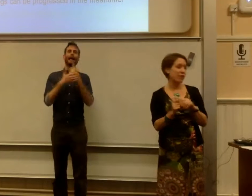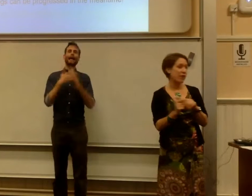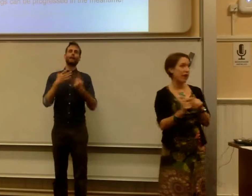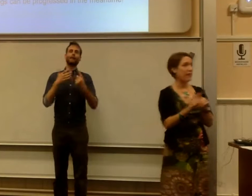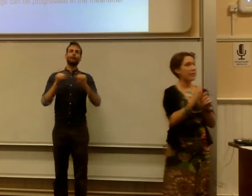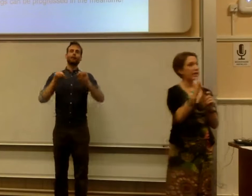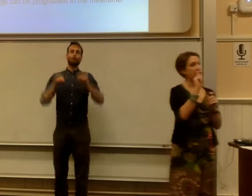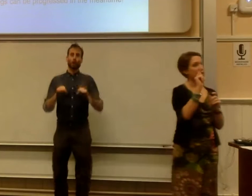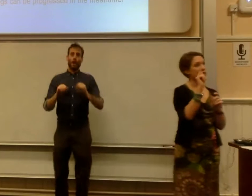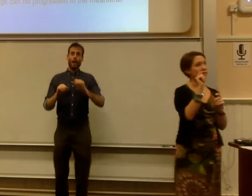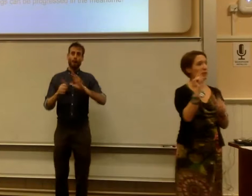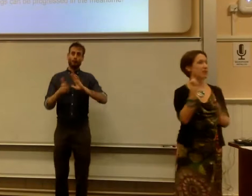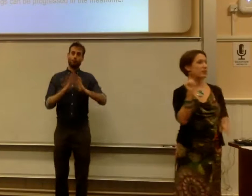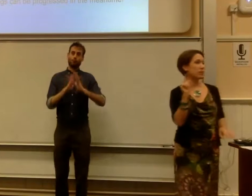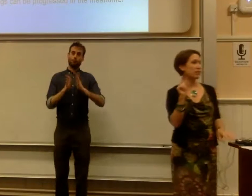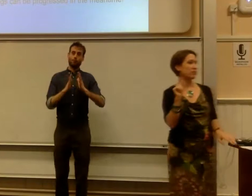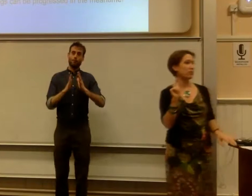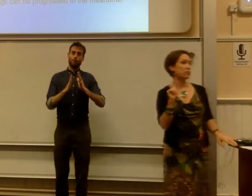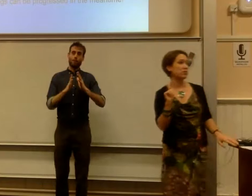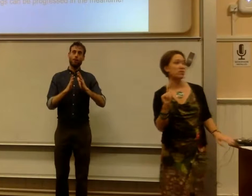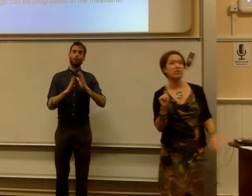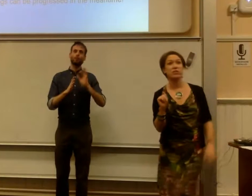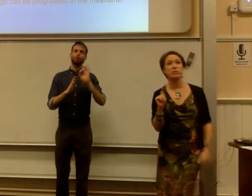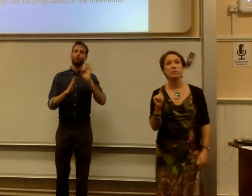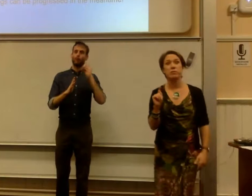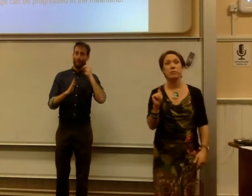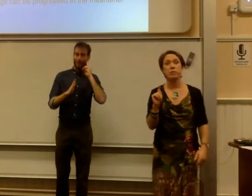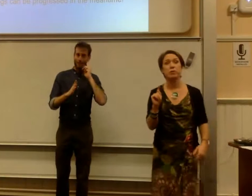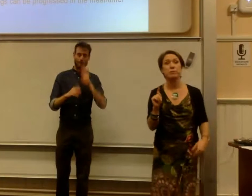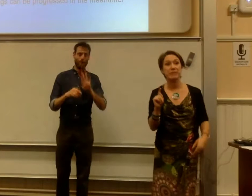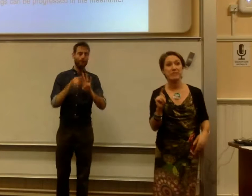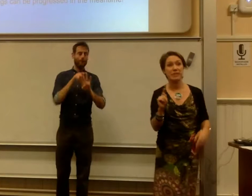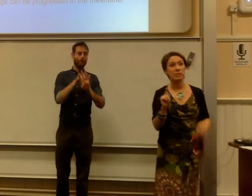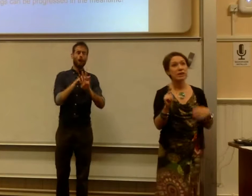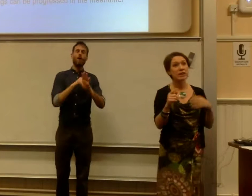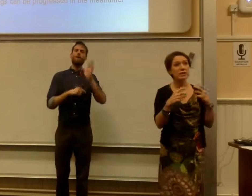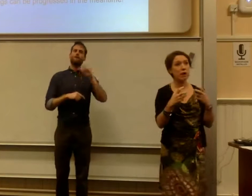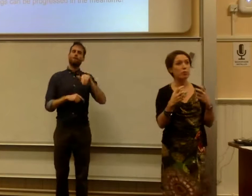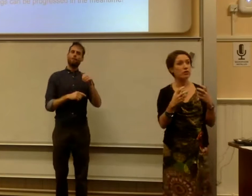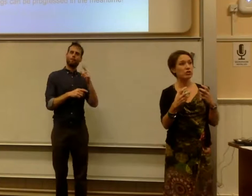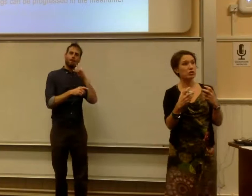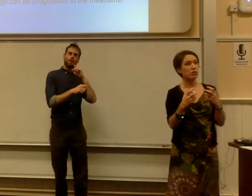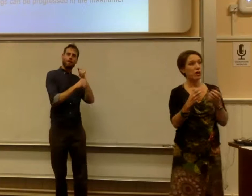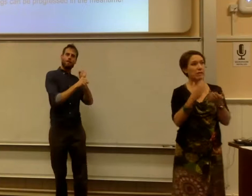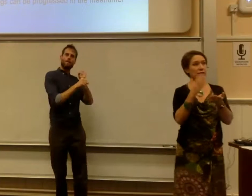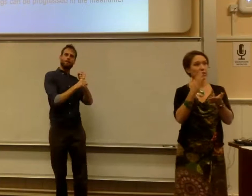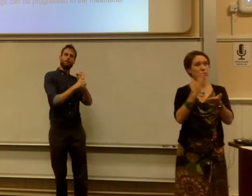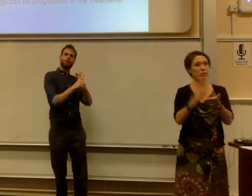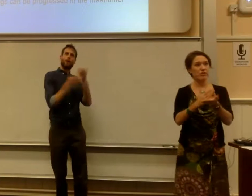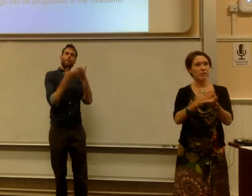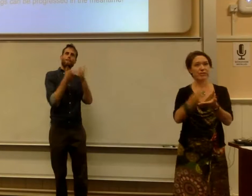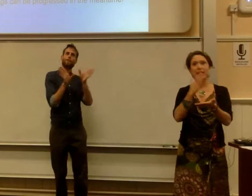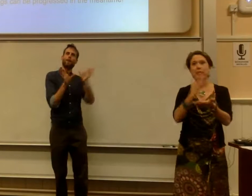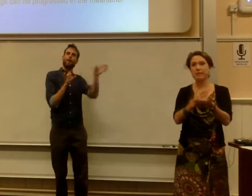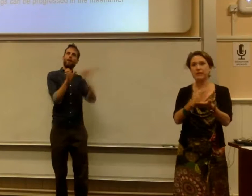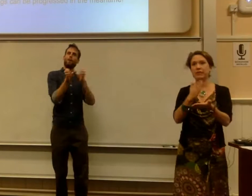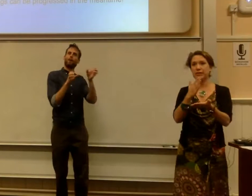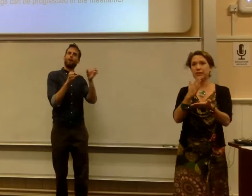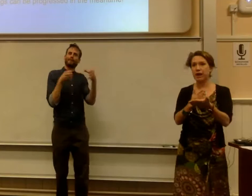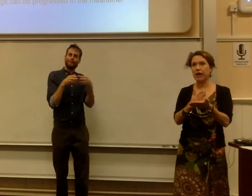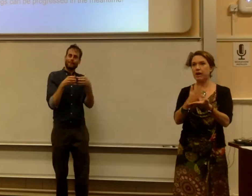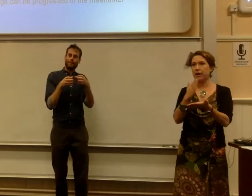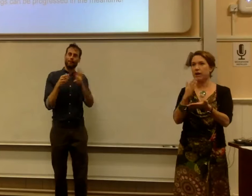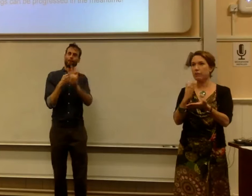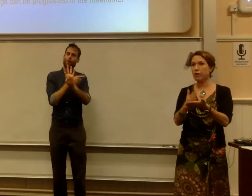deaf, and then an independent person from the Scottish Government's Public Appointments team to help ensure that the process is